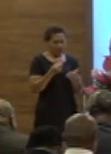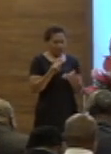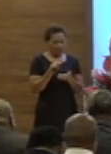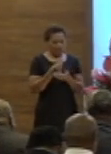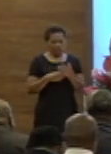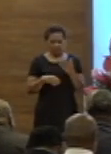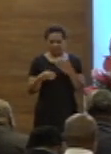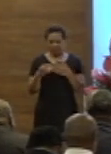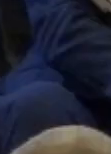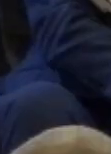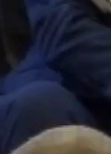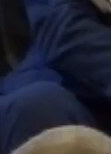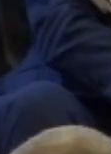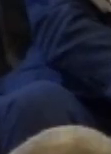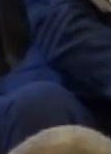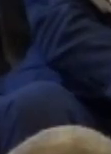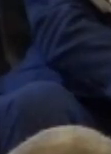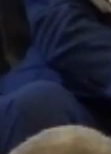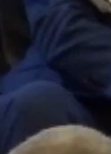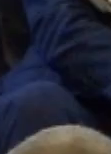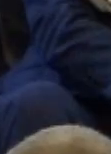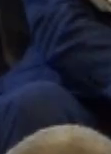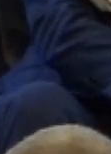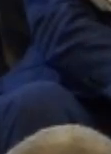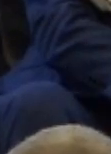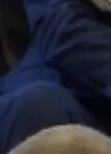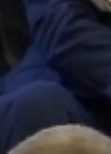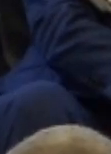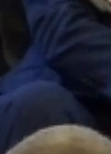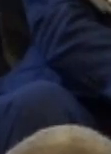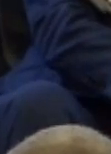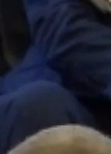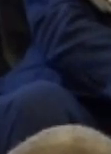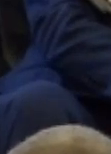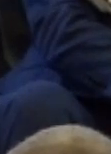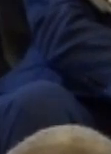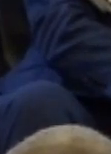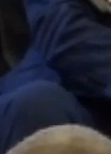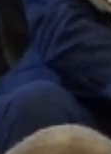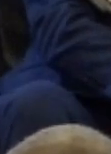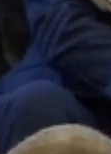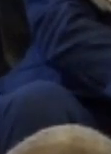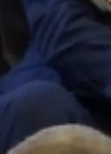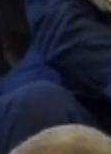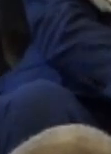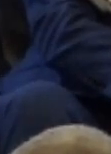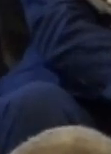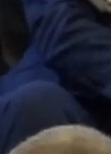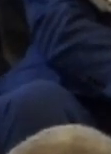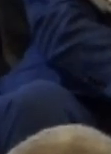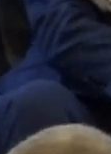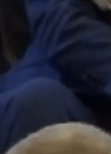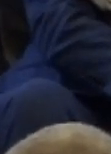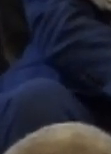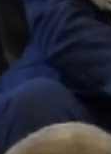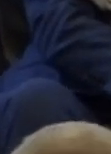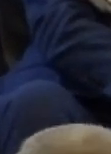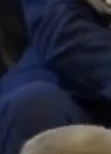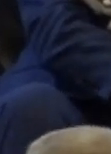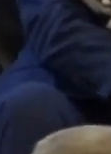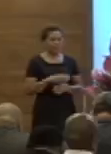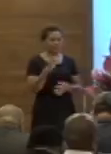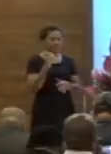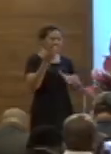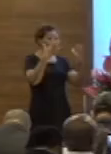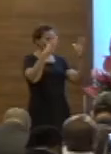3 documents, including the website that the Honourable Prime Minister had just launched. For the information of the House, can we give a big round of applause